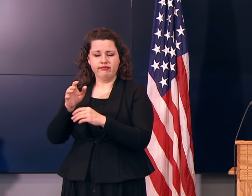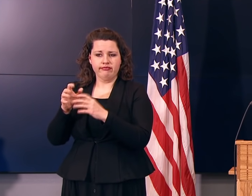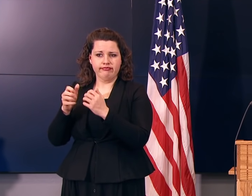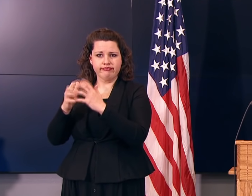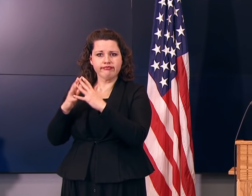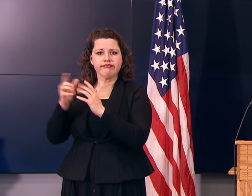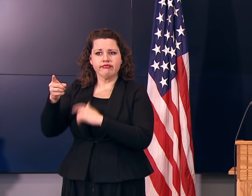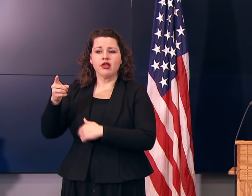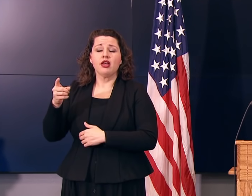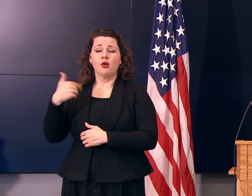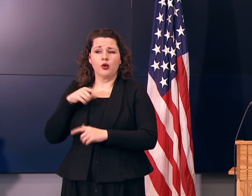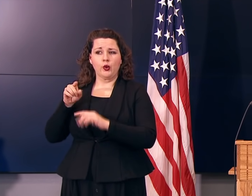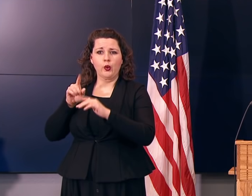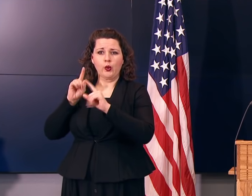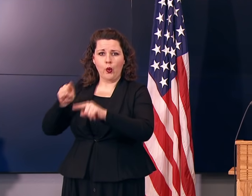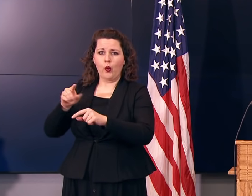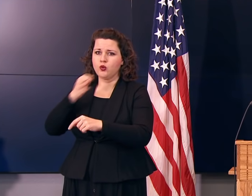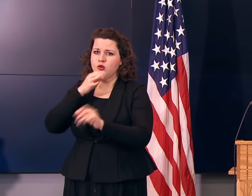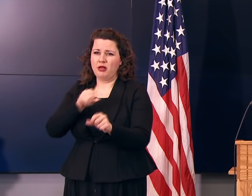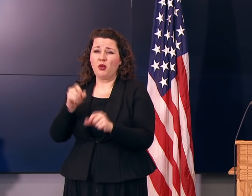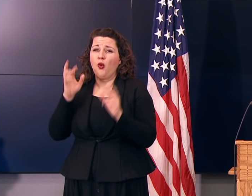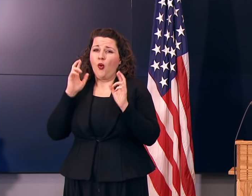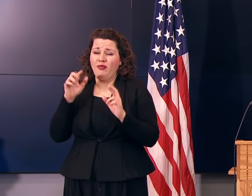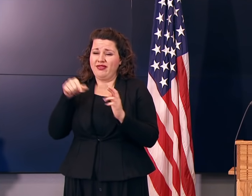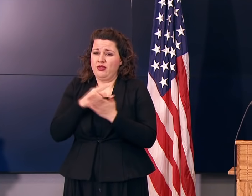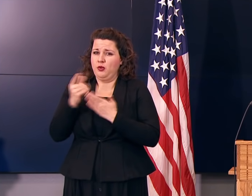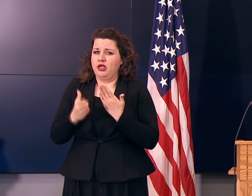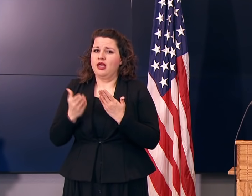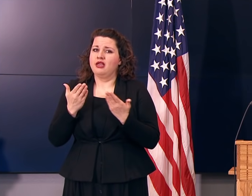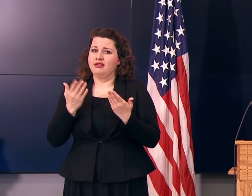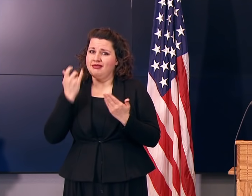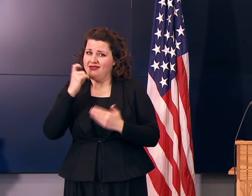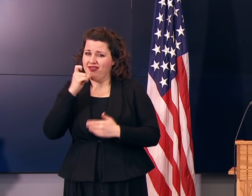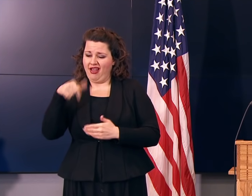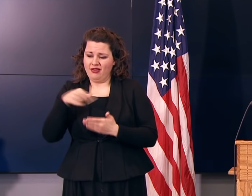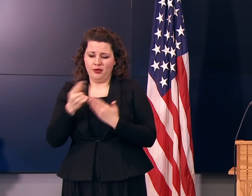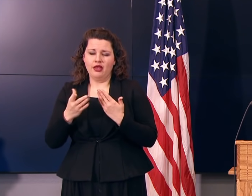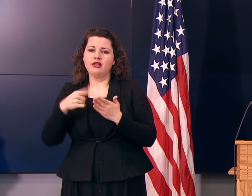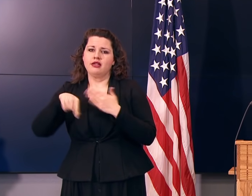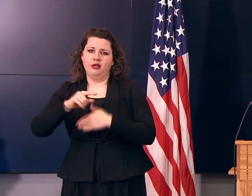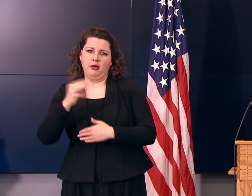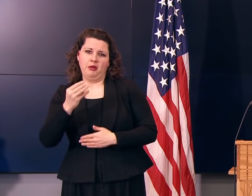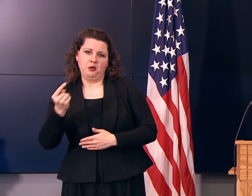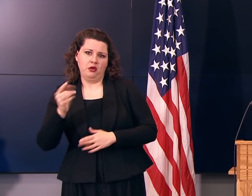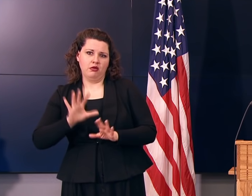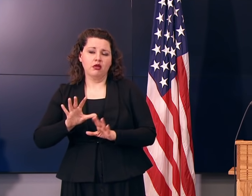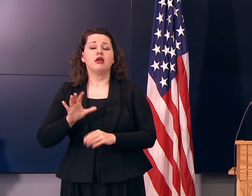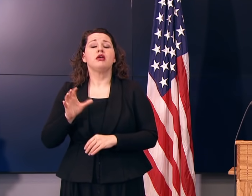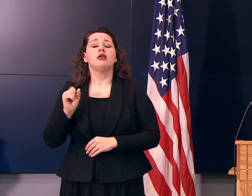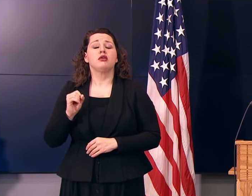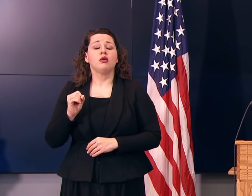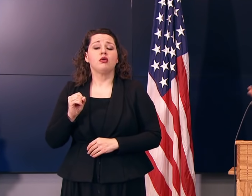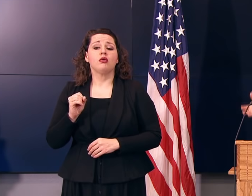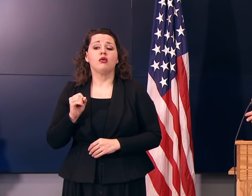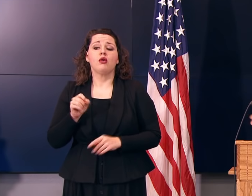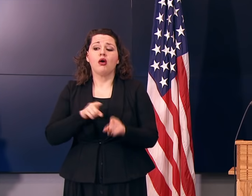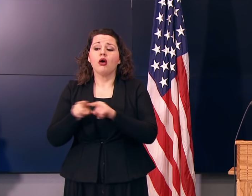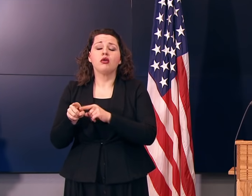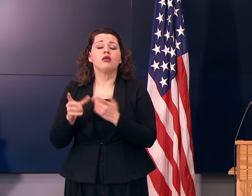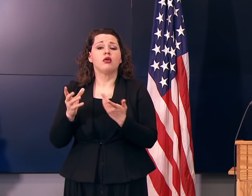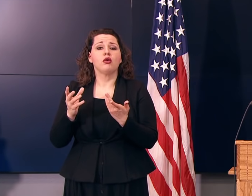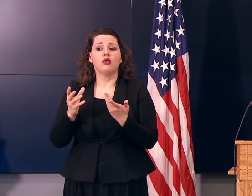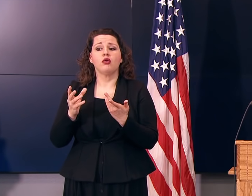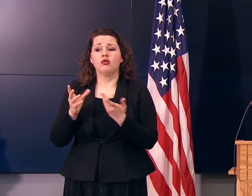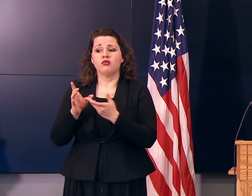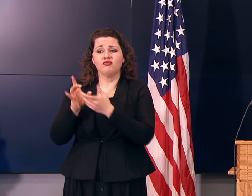soon as we can, hopefully this weekend, but if not, it'll be the first of next week. And so also a component of that,